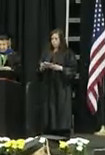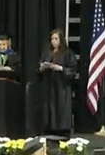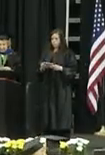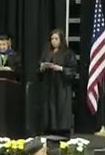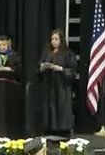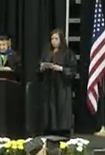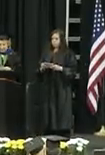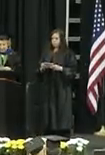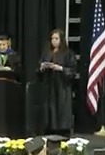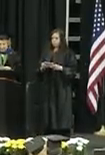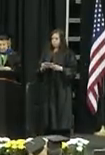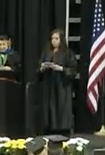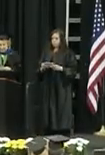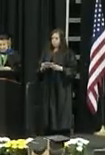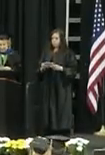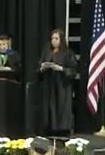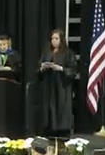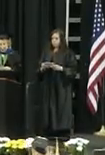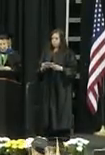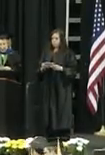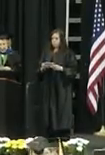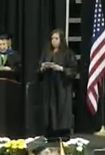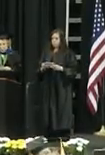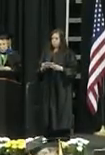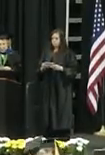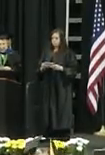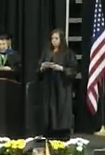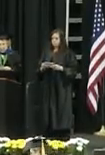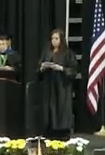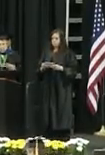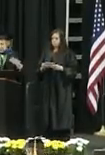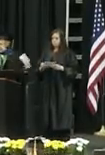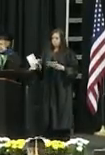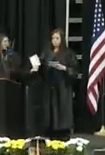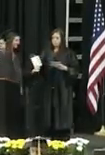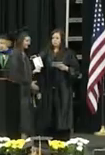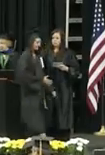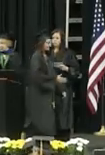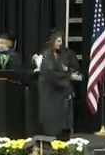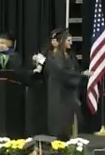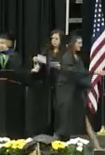Megan Larkowski. Leanne Marie Boots.